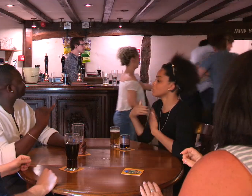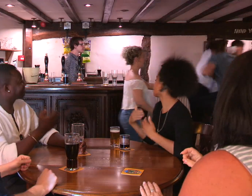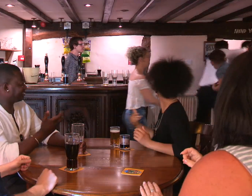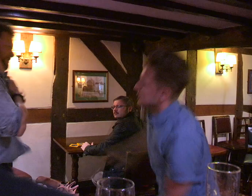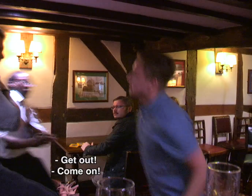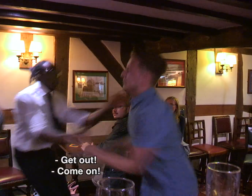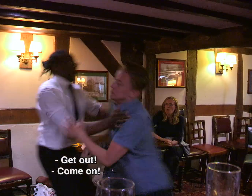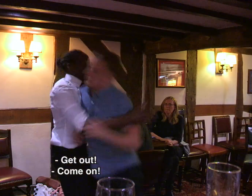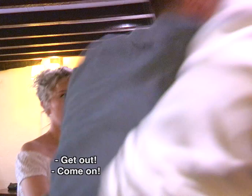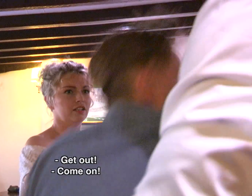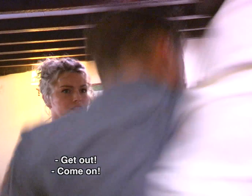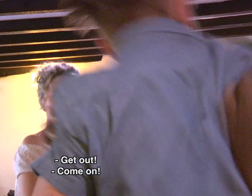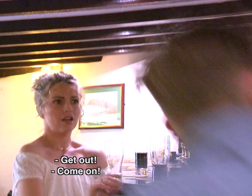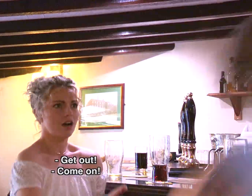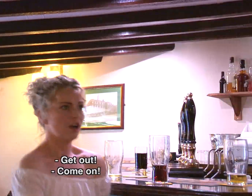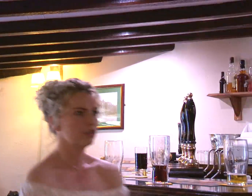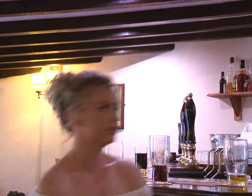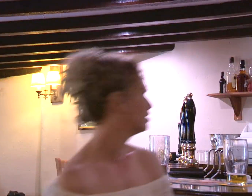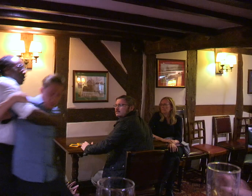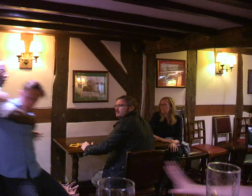out. Come on. Come on.